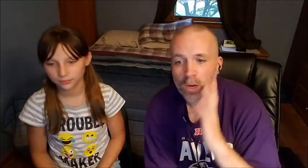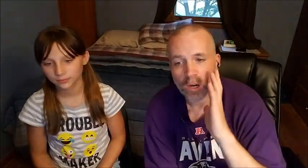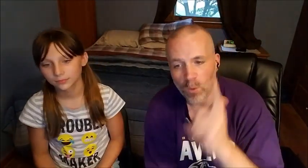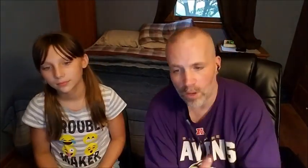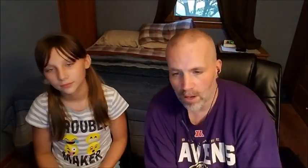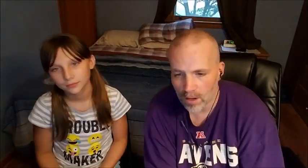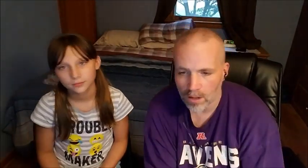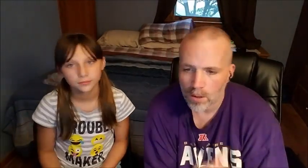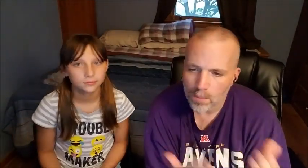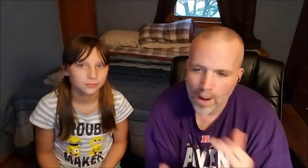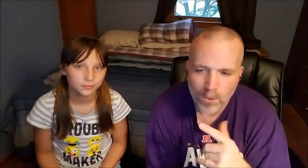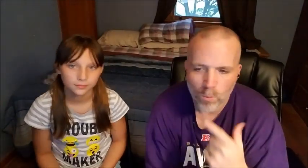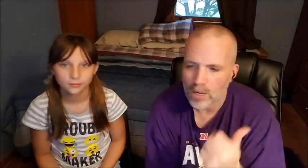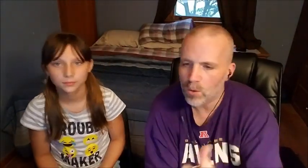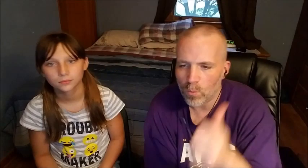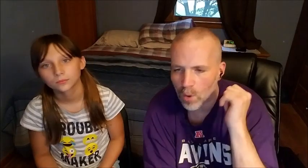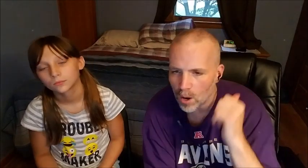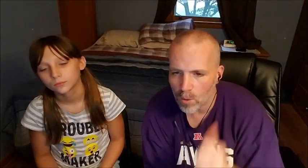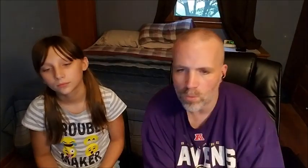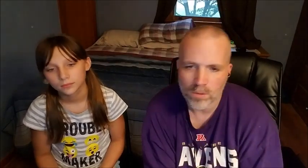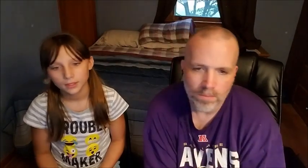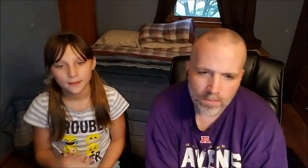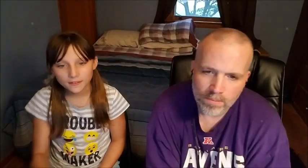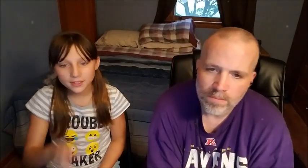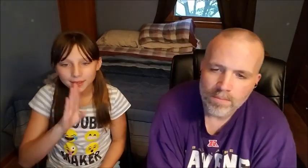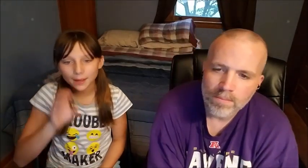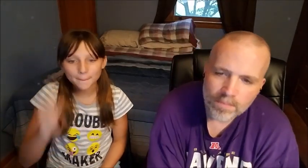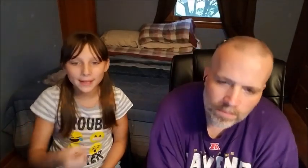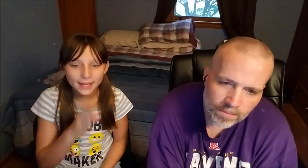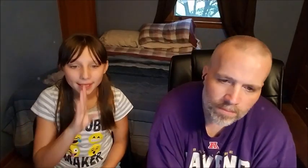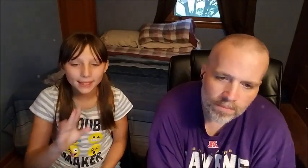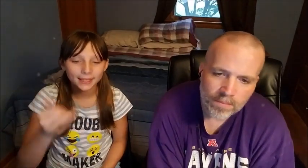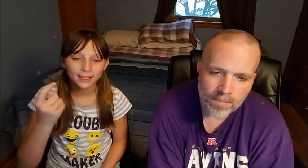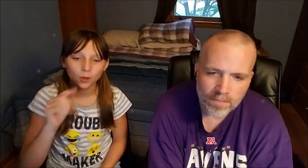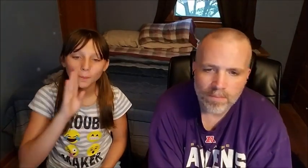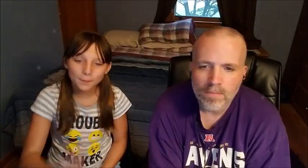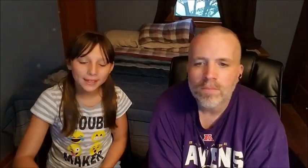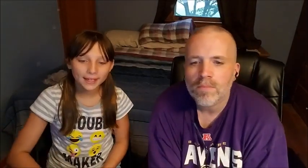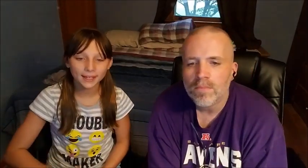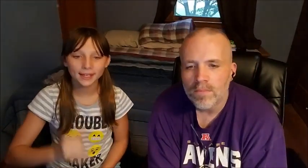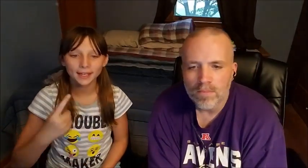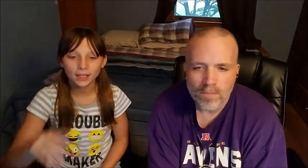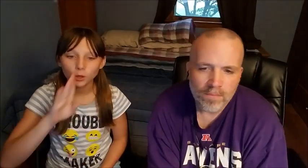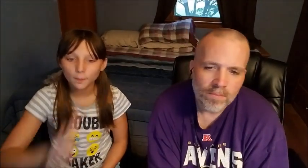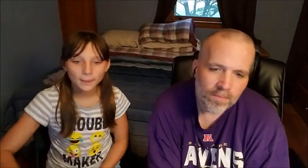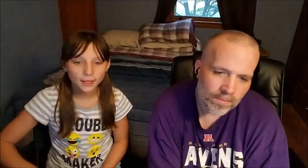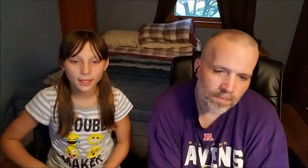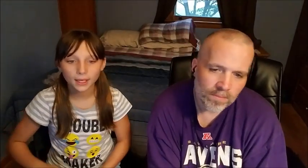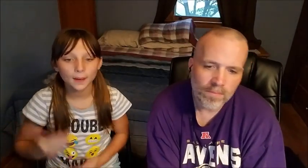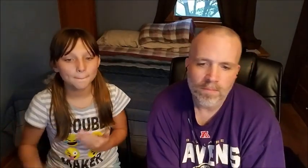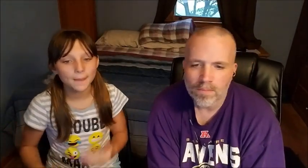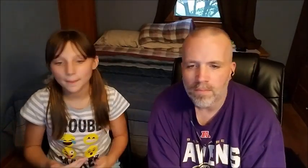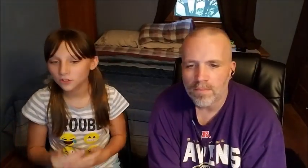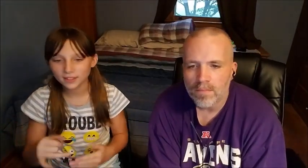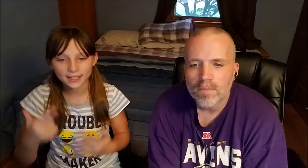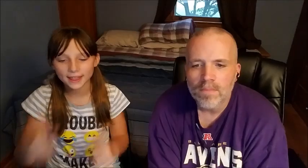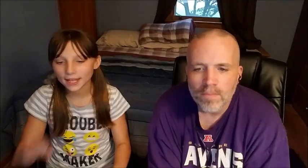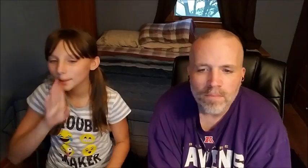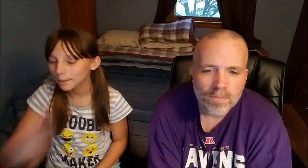we will, maybe we won't But if it's meant to be, it'll be, it'll be Baby, just let it